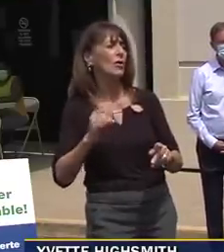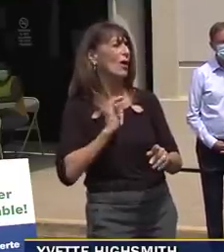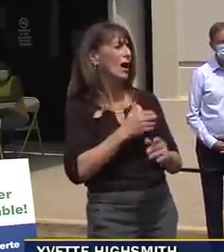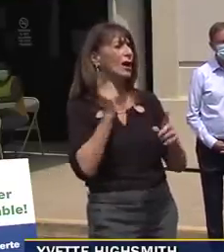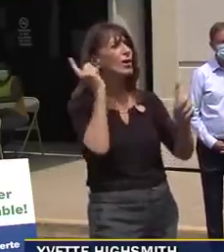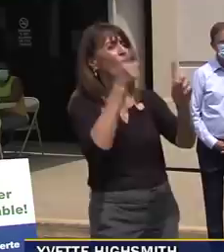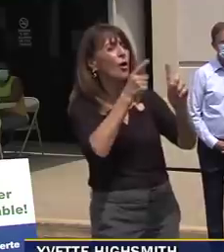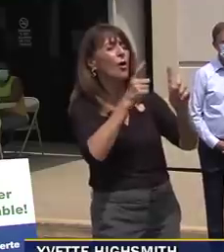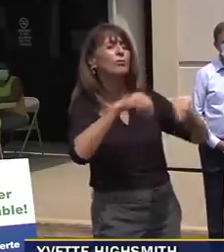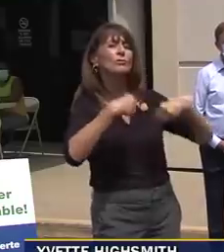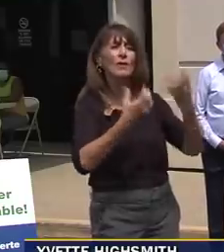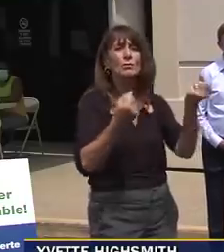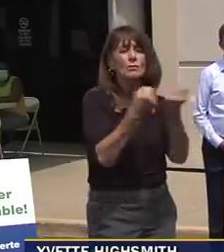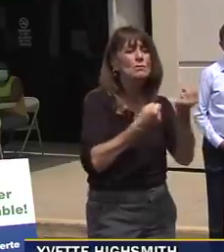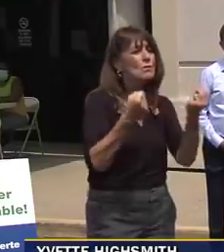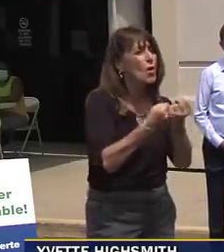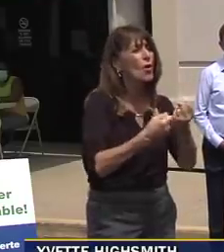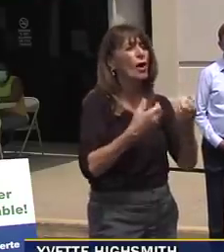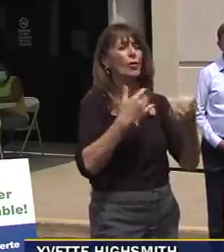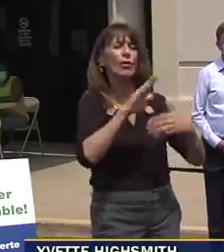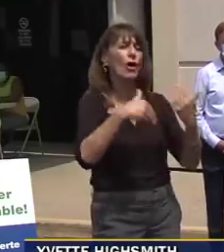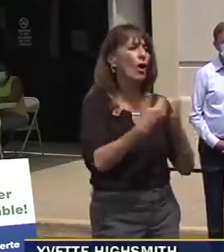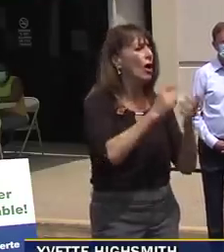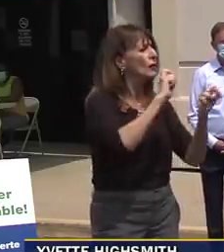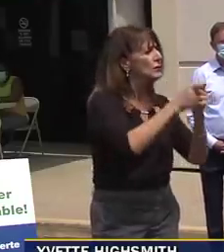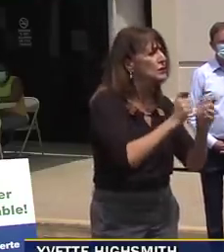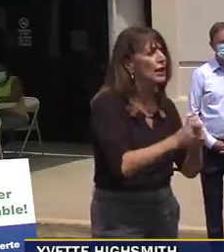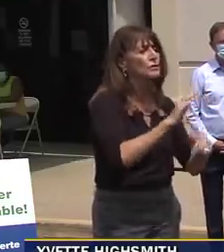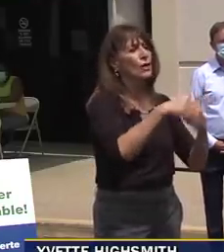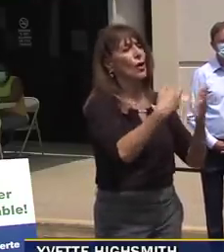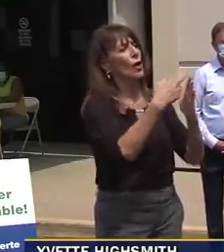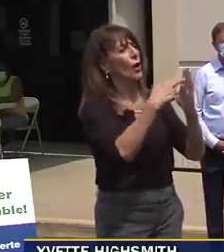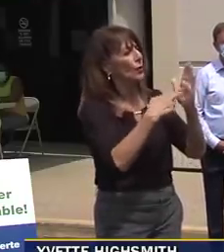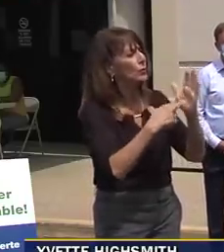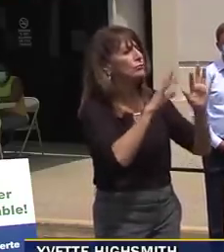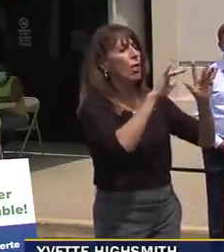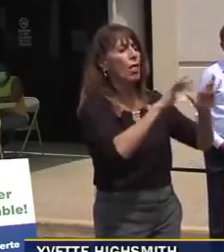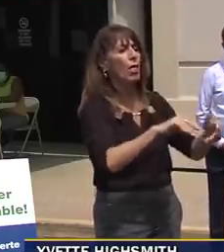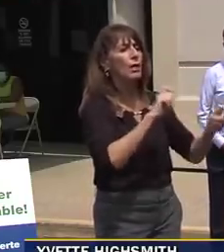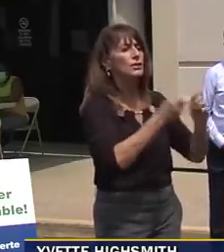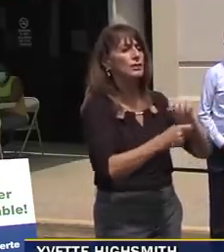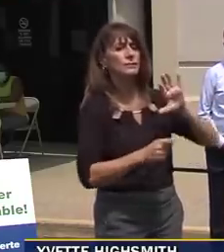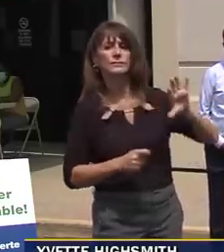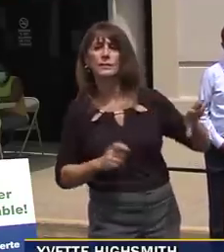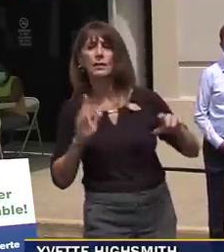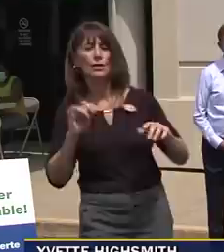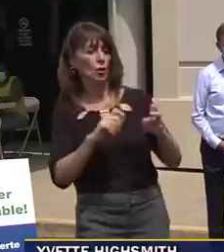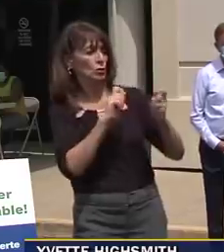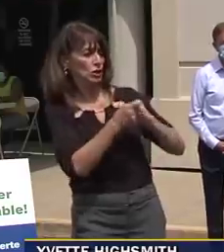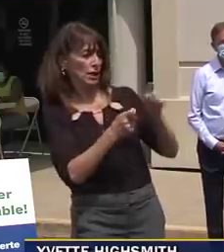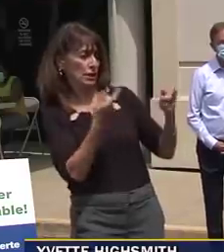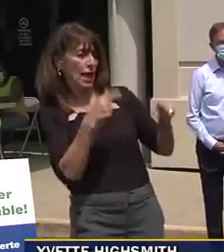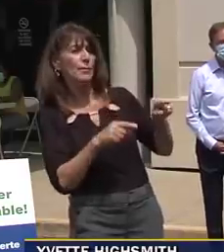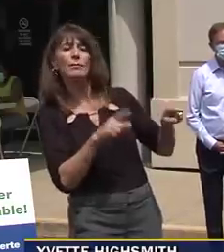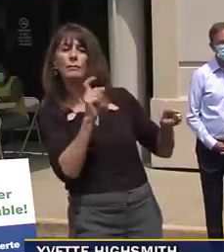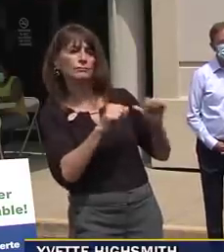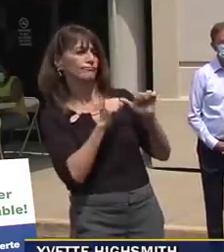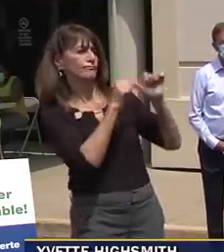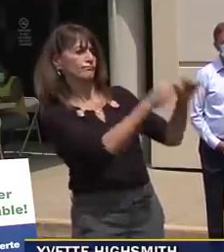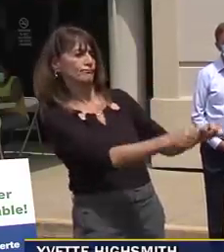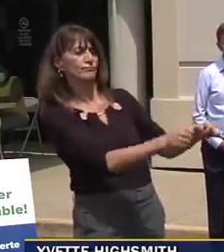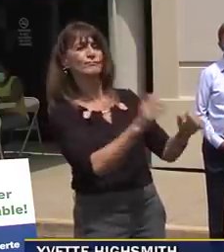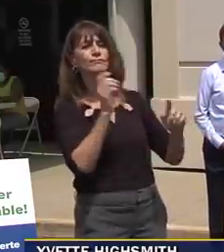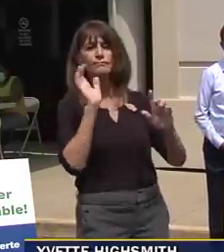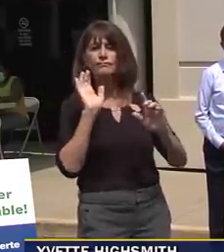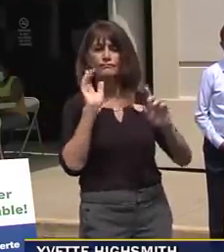support with the regulatory changes, and the governor and I were chatting a second ago, those changes need to remain in place. Our